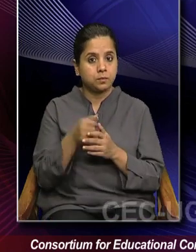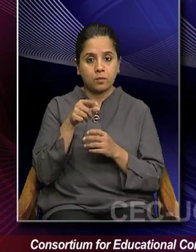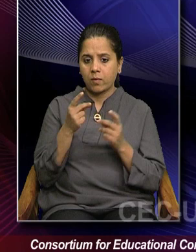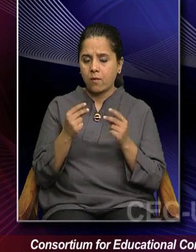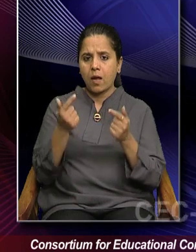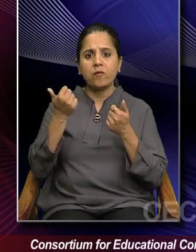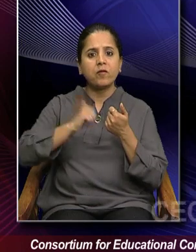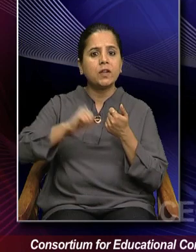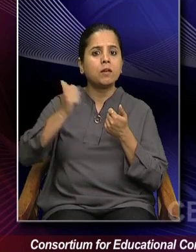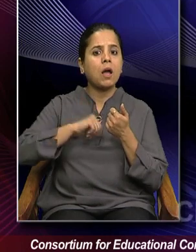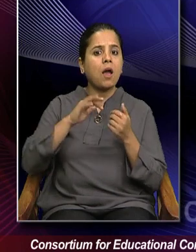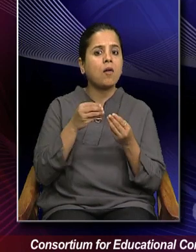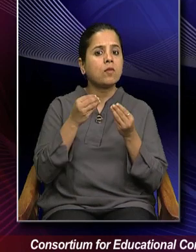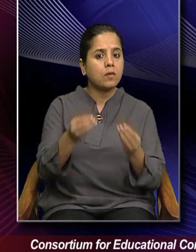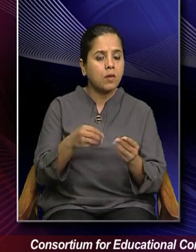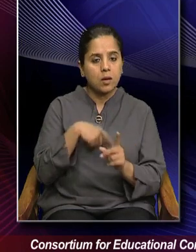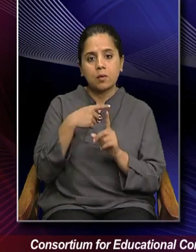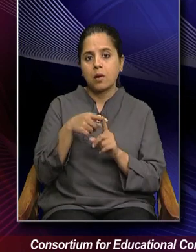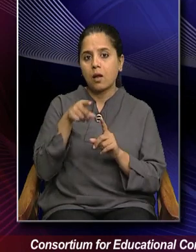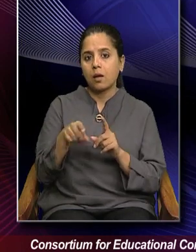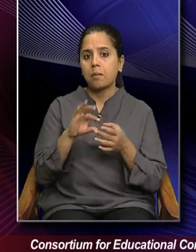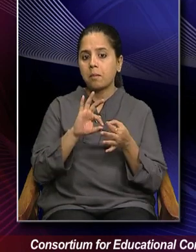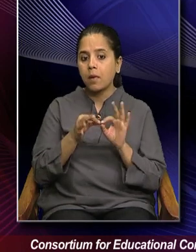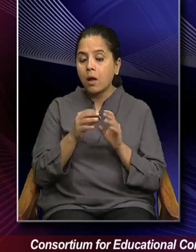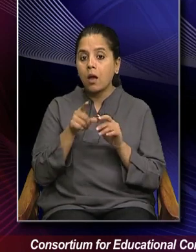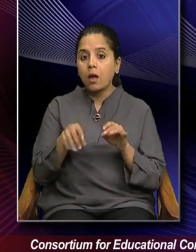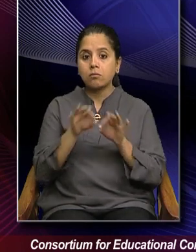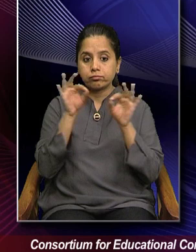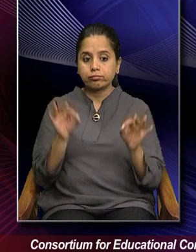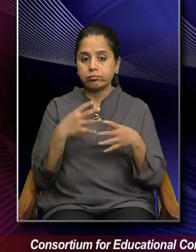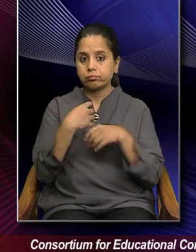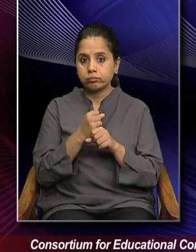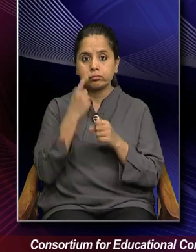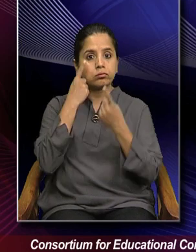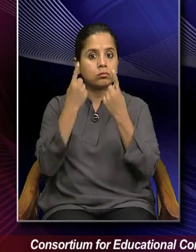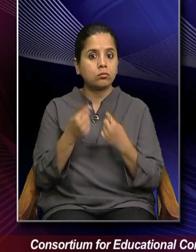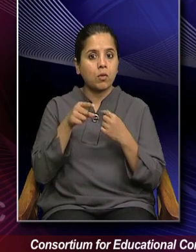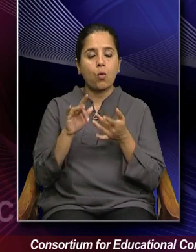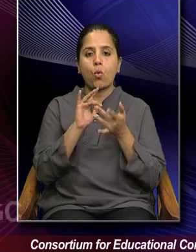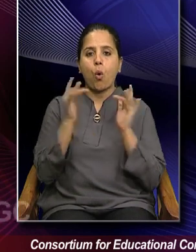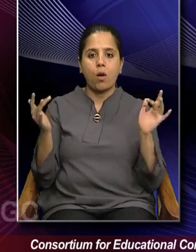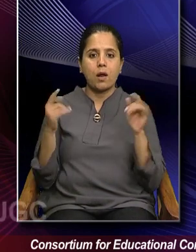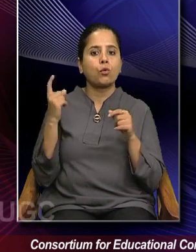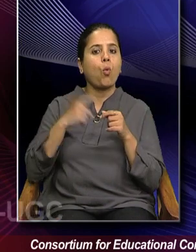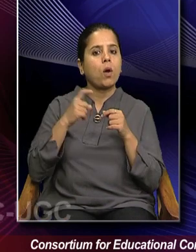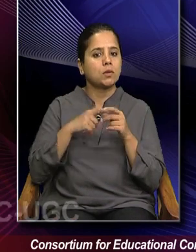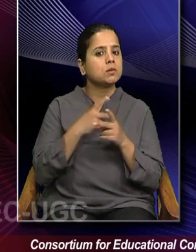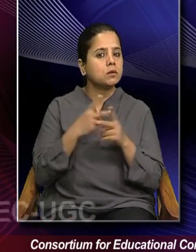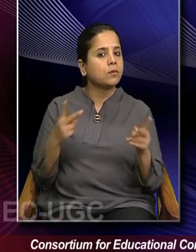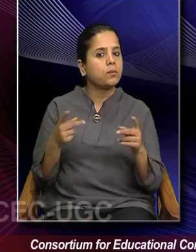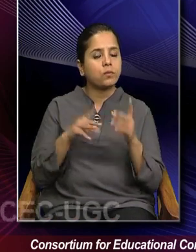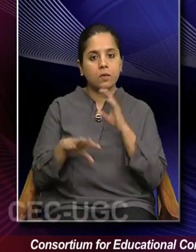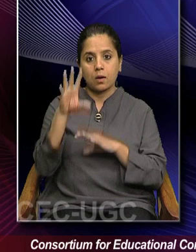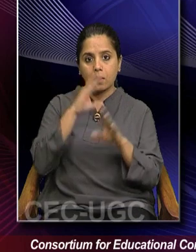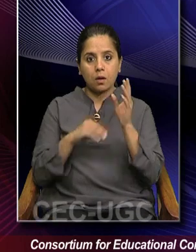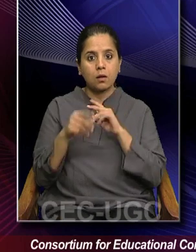instant feedback and the formative assessment, that is the online quizzes, the